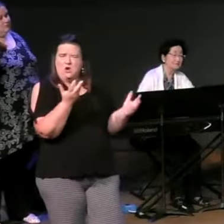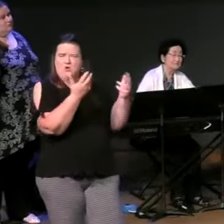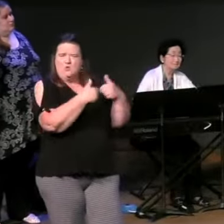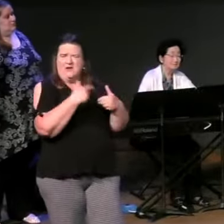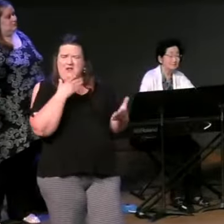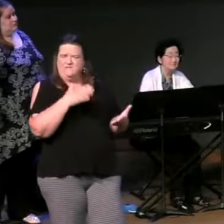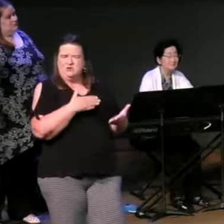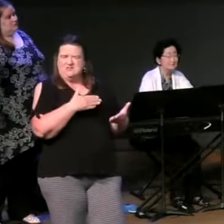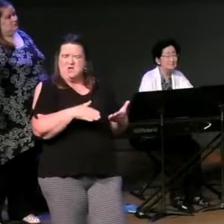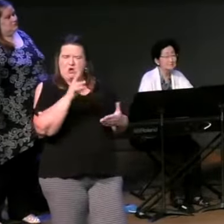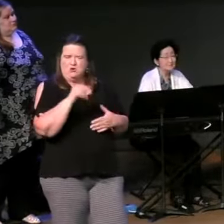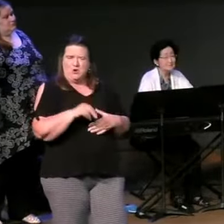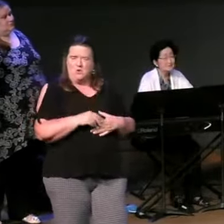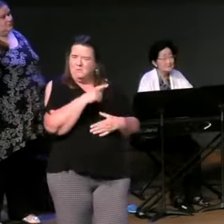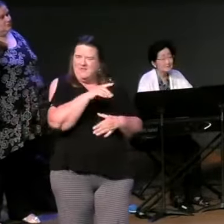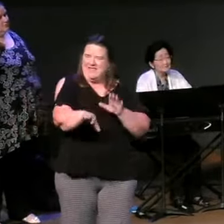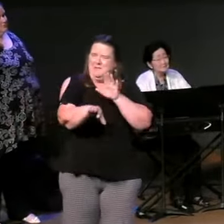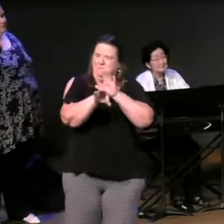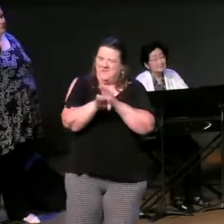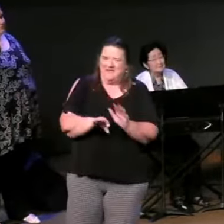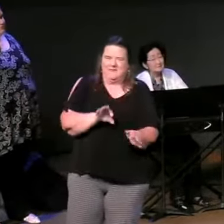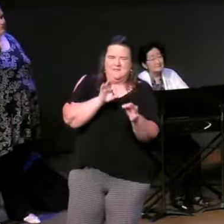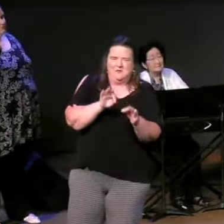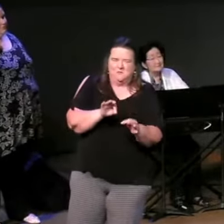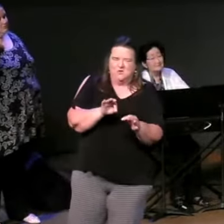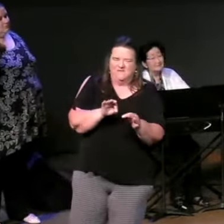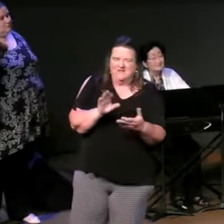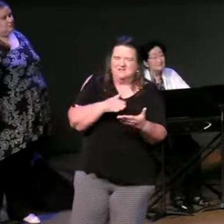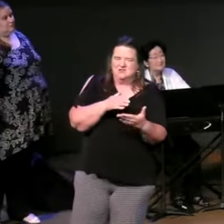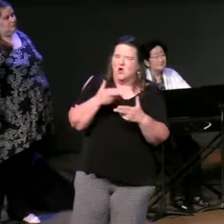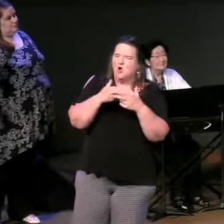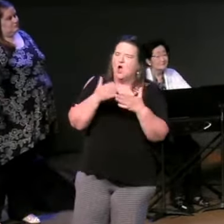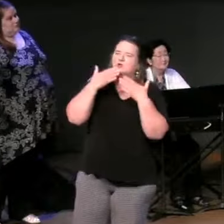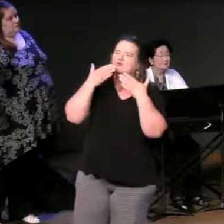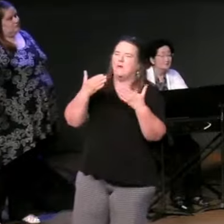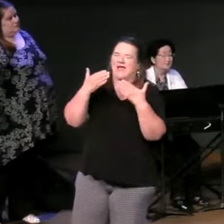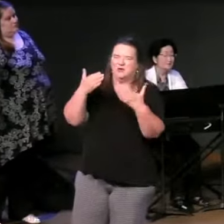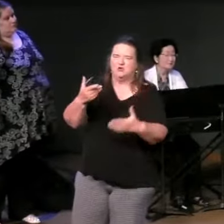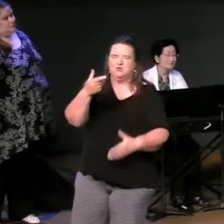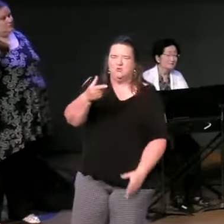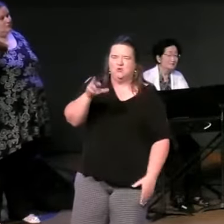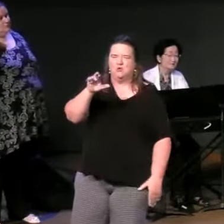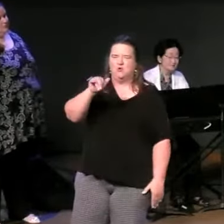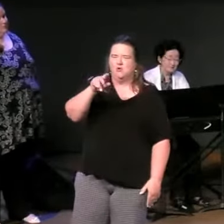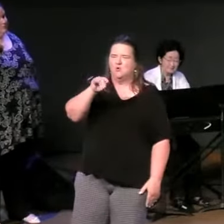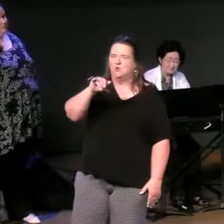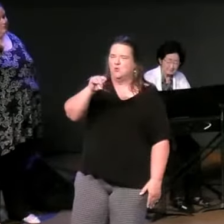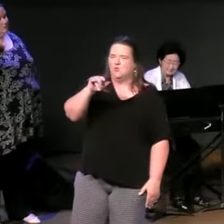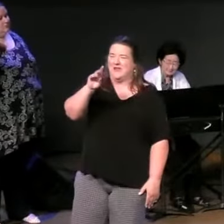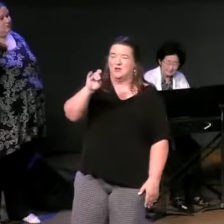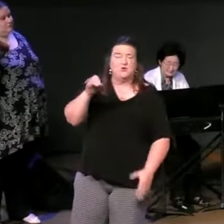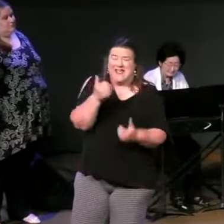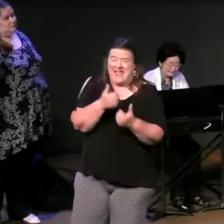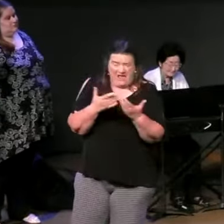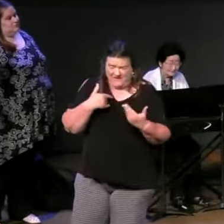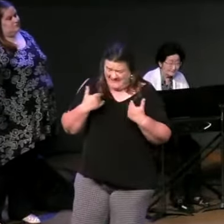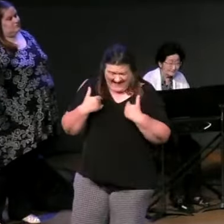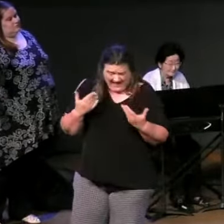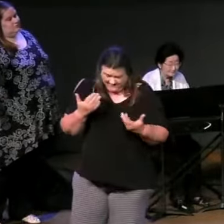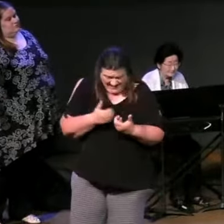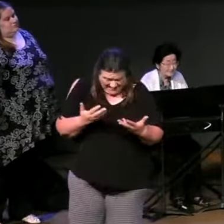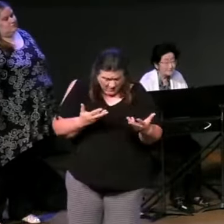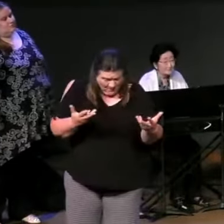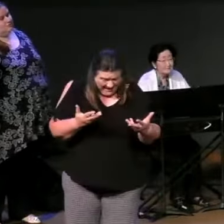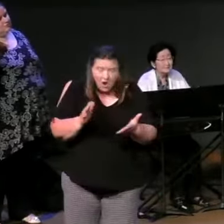picked, but when you picked a song called Gratitude and saying that all that I have is just a hallelujah, that is all that you